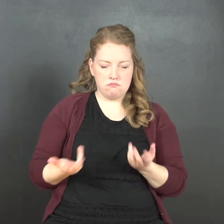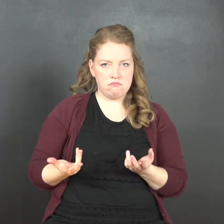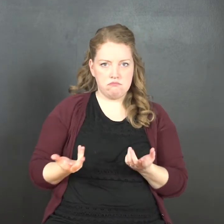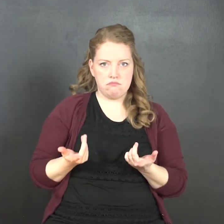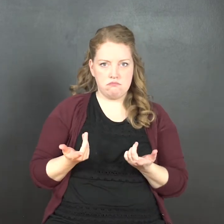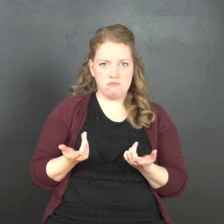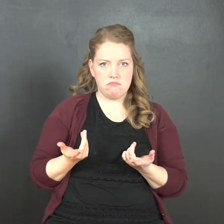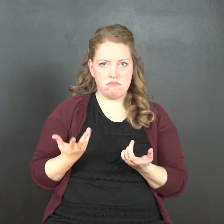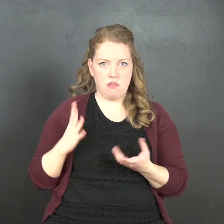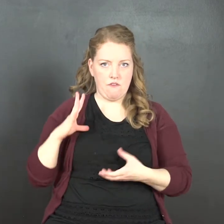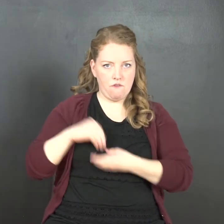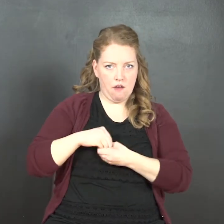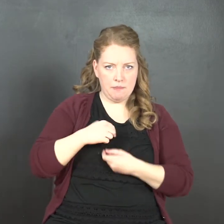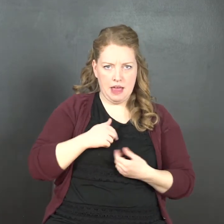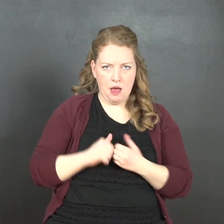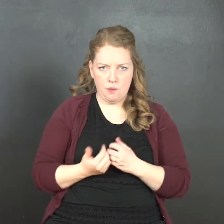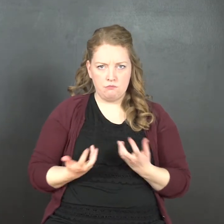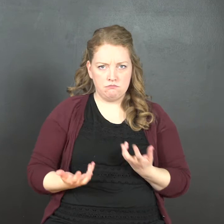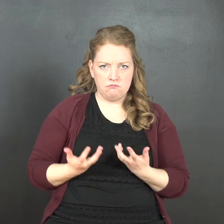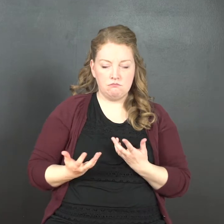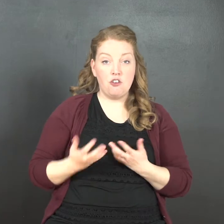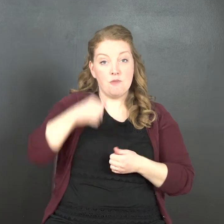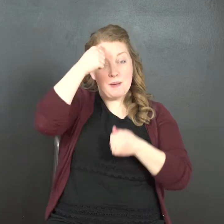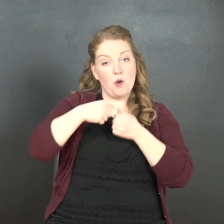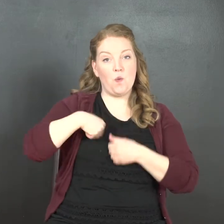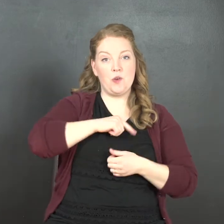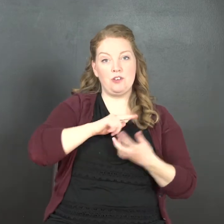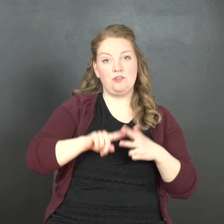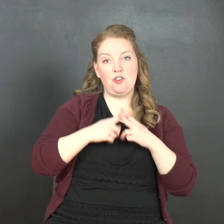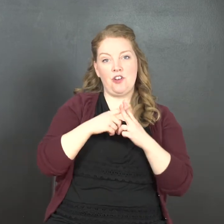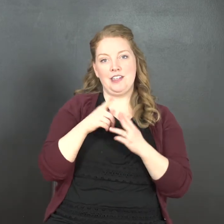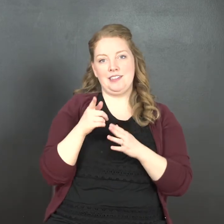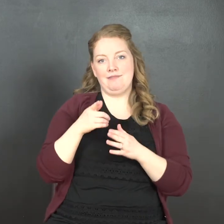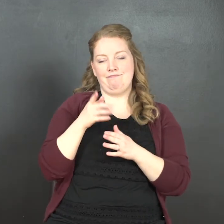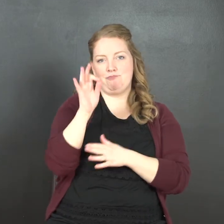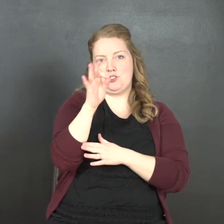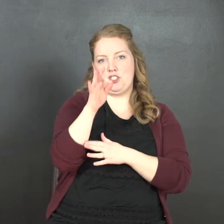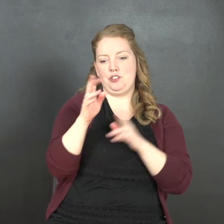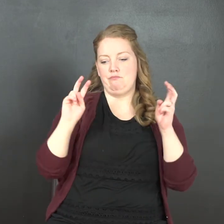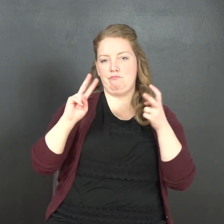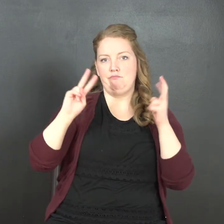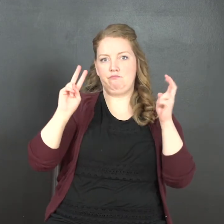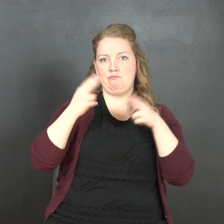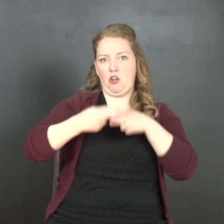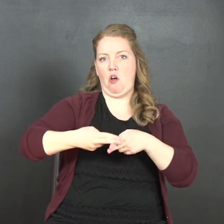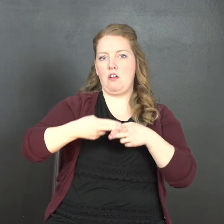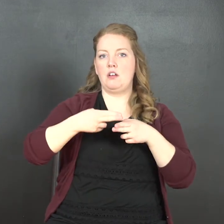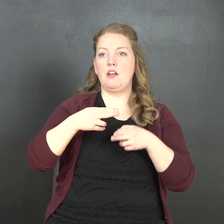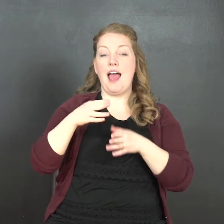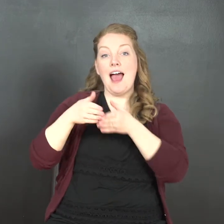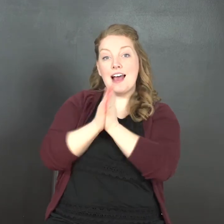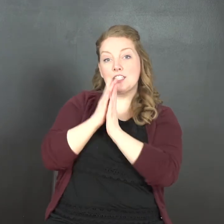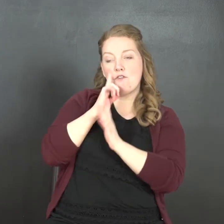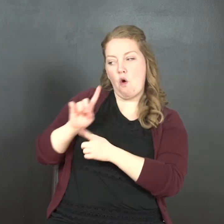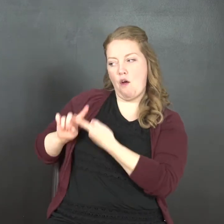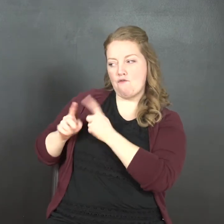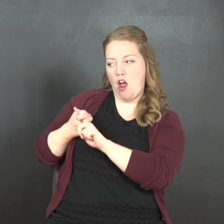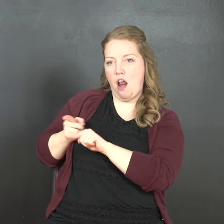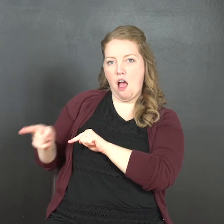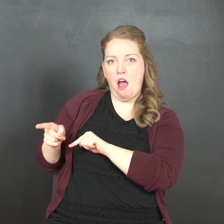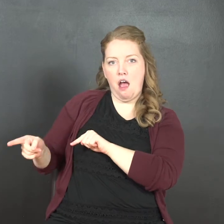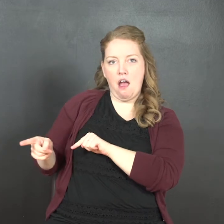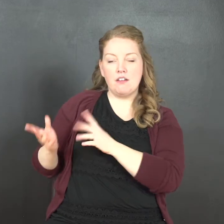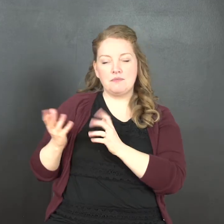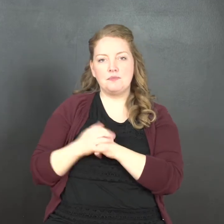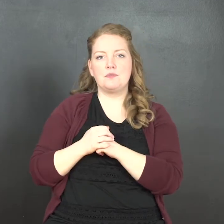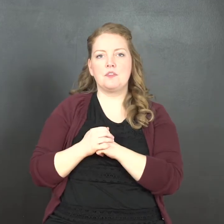today? In fact, if you'll remember, we started a series last week that we've entitled Asking for a Friend. And the question that we are asking for the